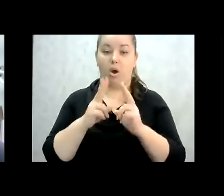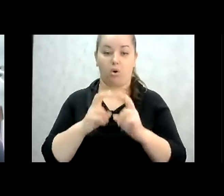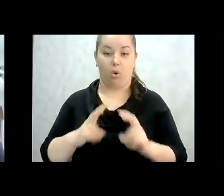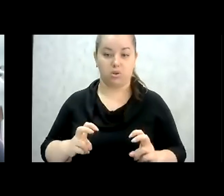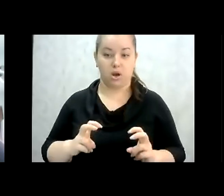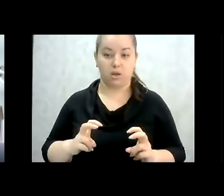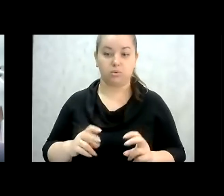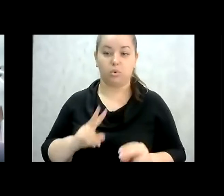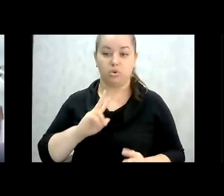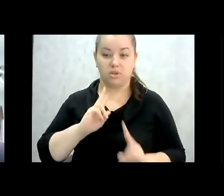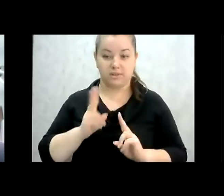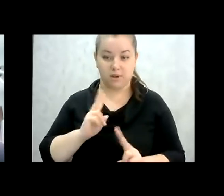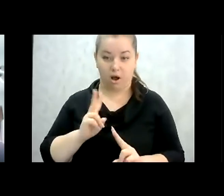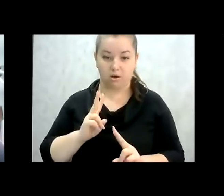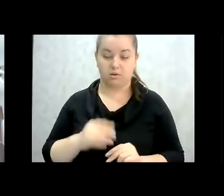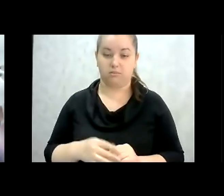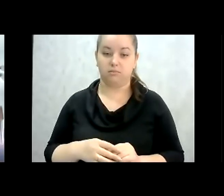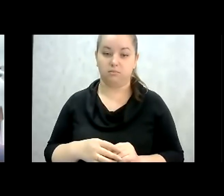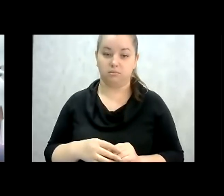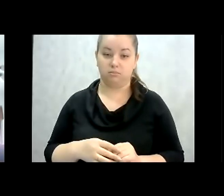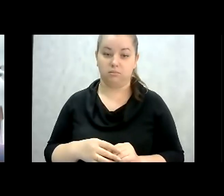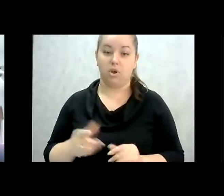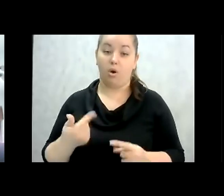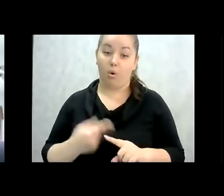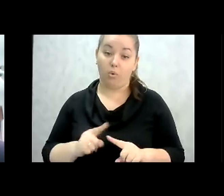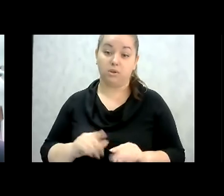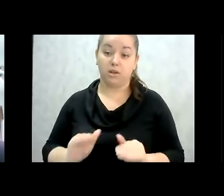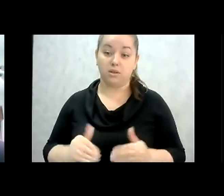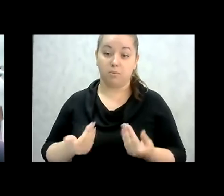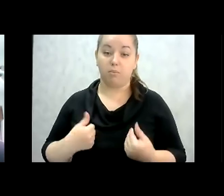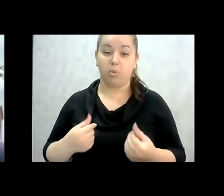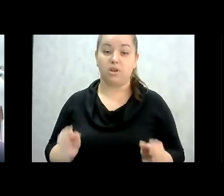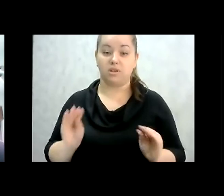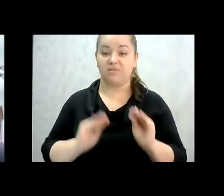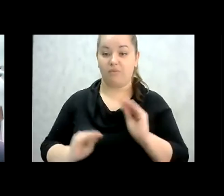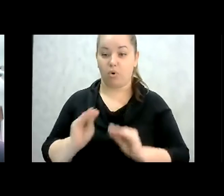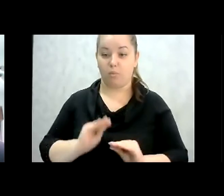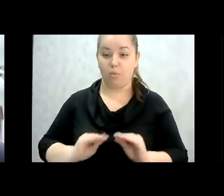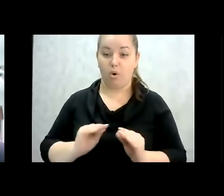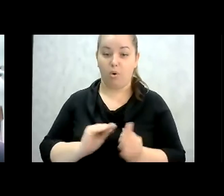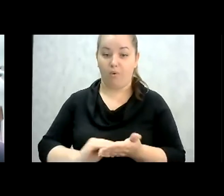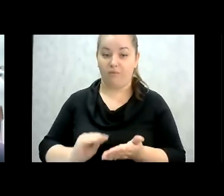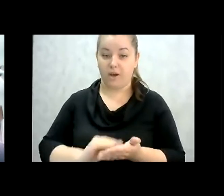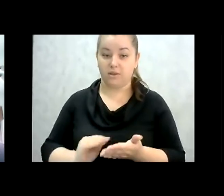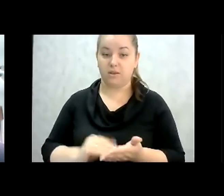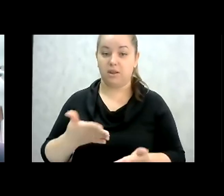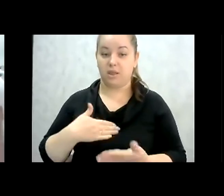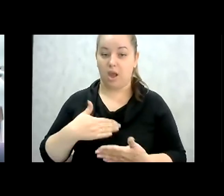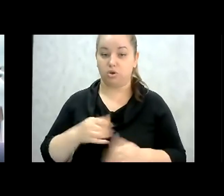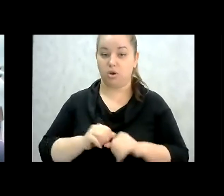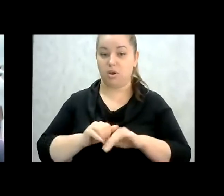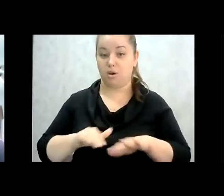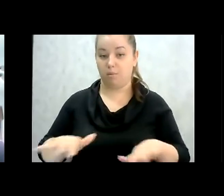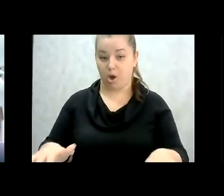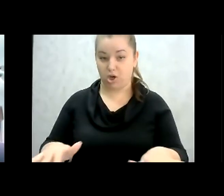addressed. And the good news is that it's fair to say that they mostly concern all types of elections. So by addressing these